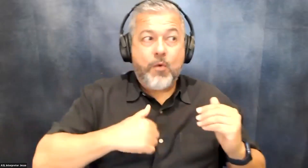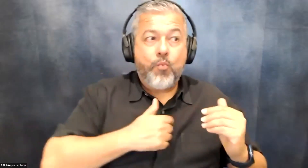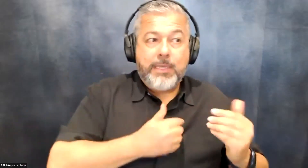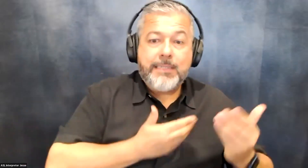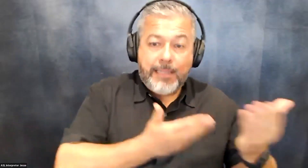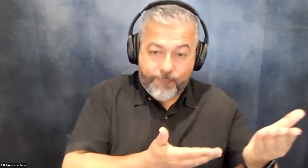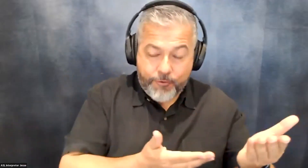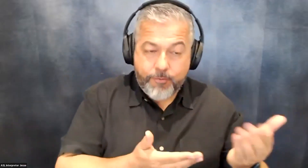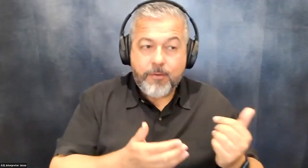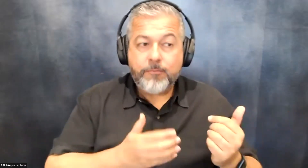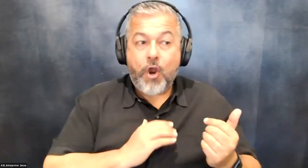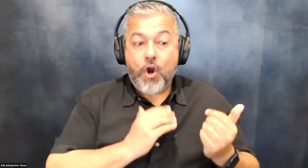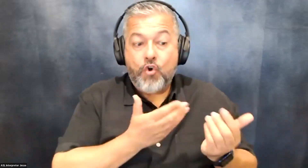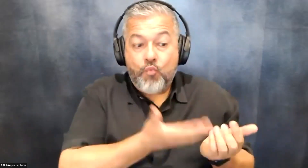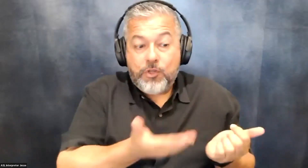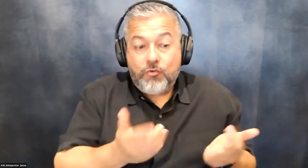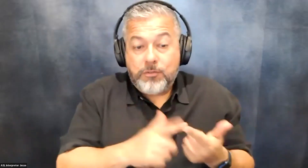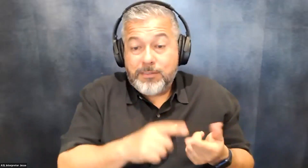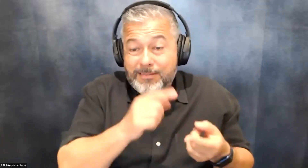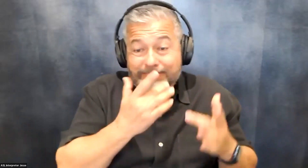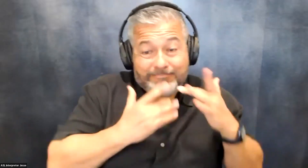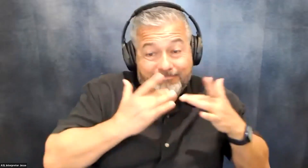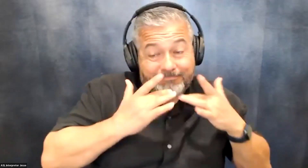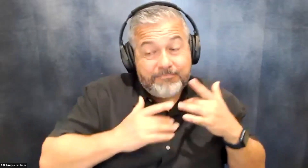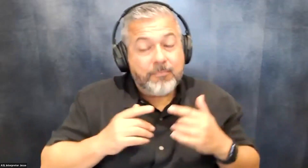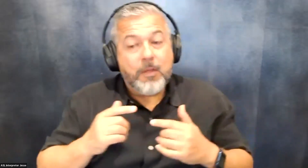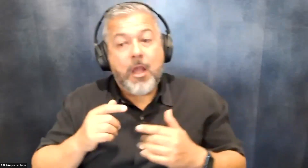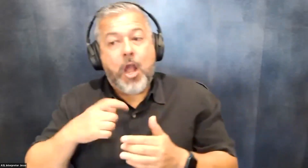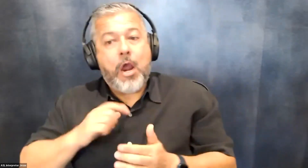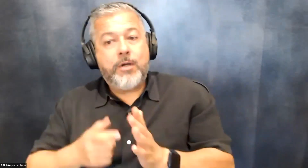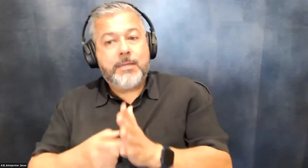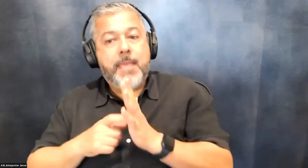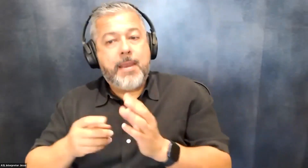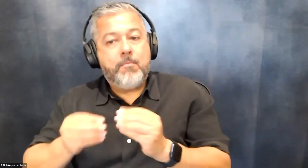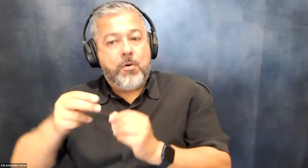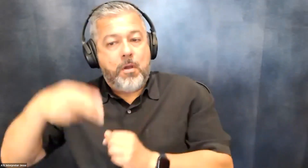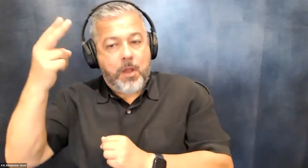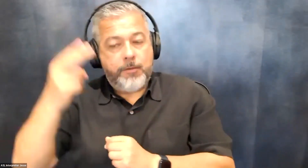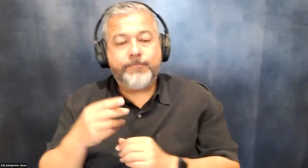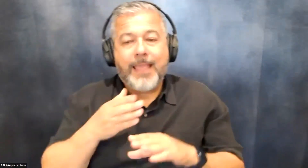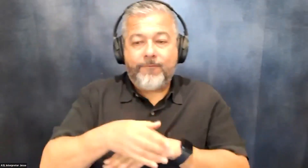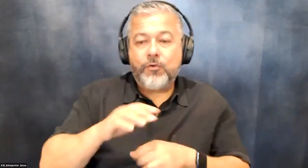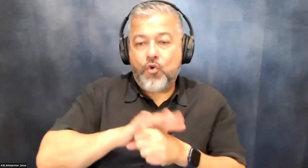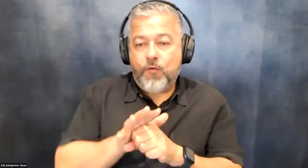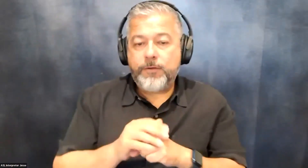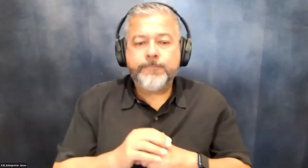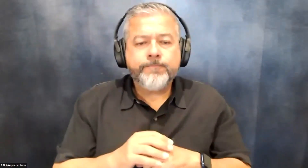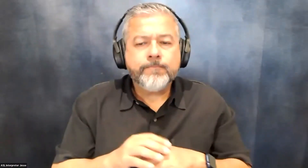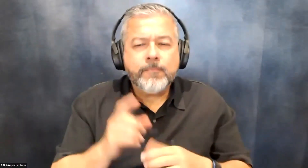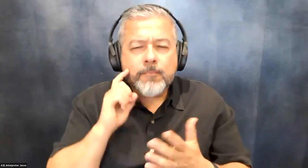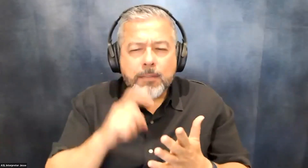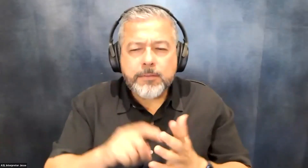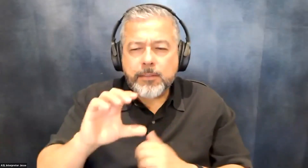far as our resources right now coming out of the backside of COVID. So let's see, there's something in the chat too that just popped up.